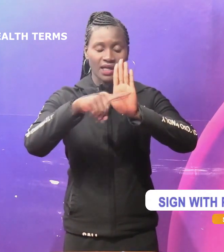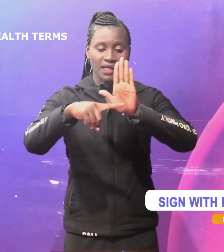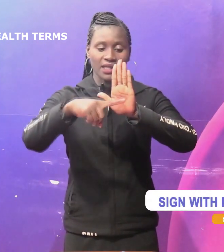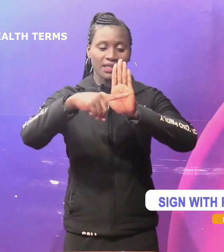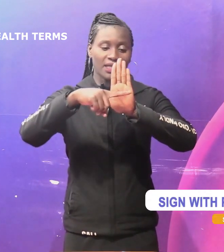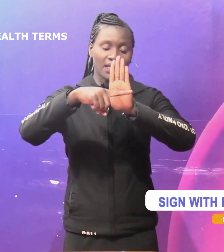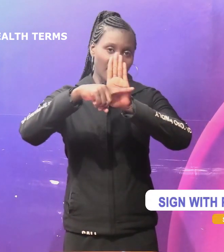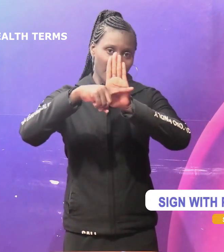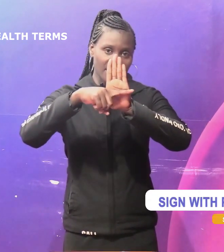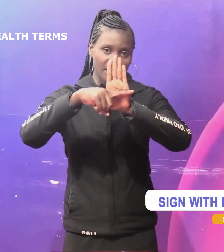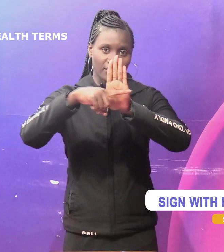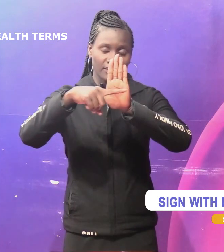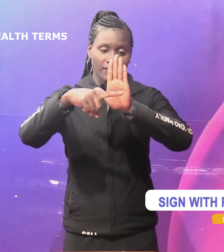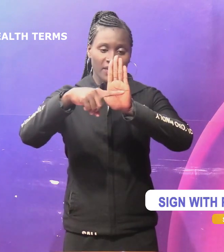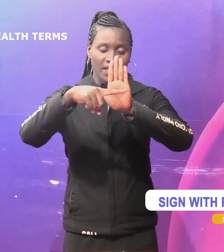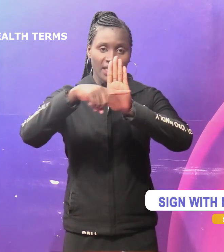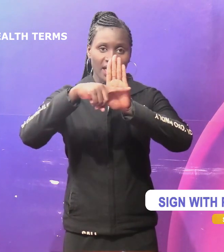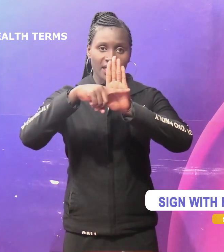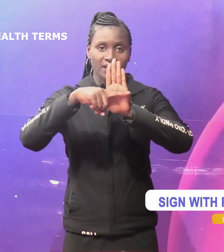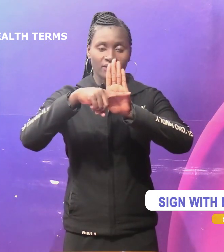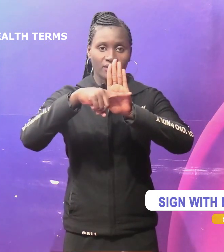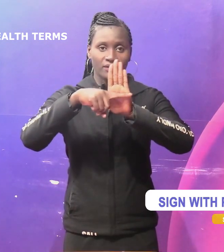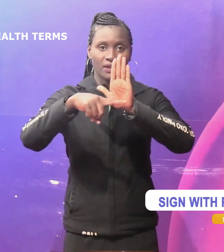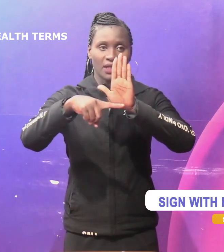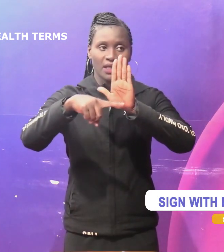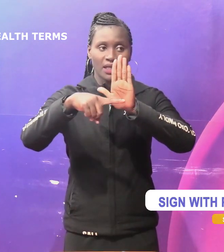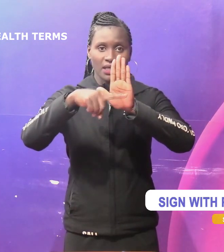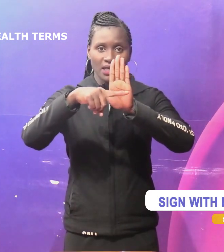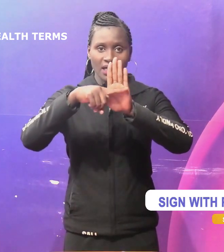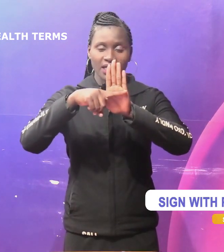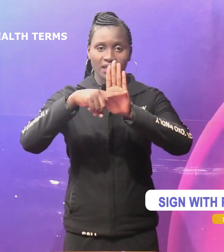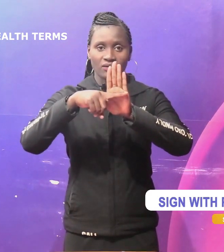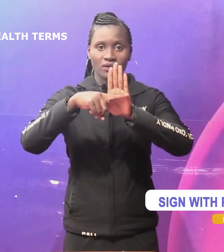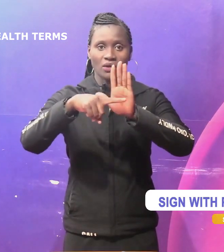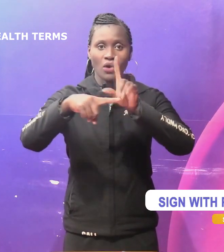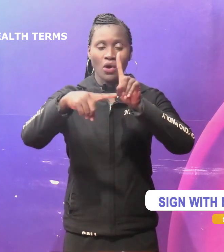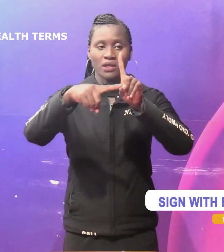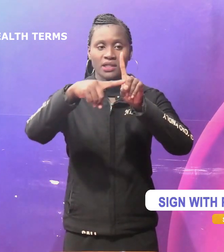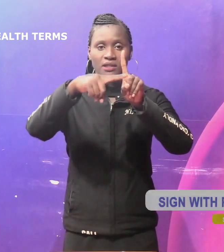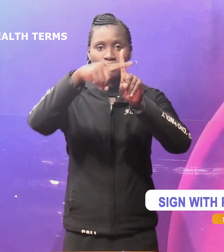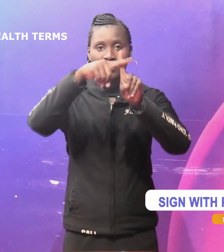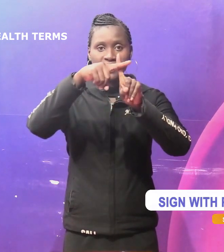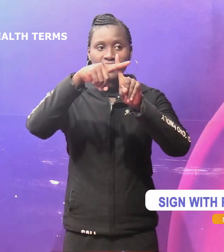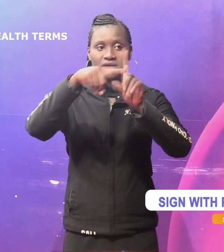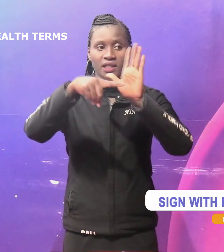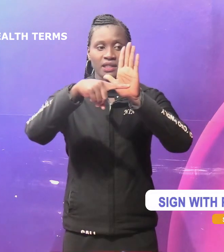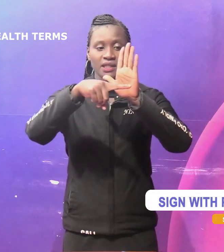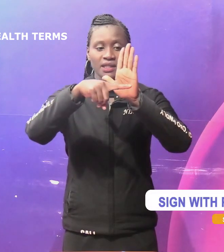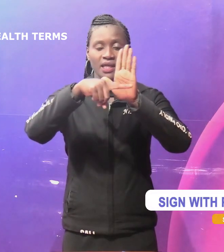this. Negative. Negative. Negative. Or this is positive and this is